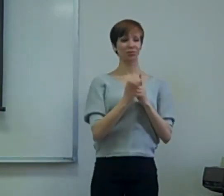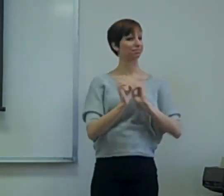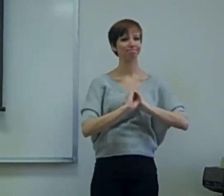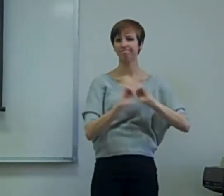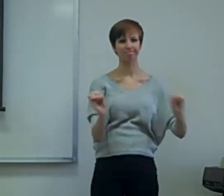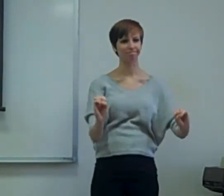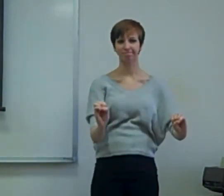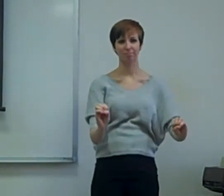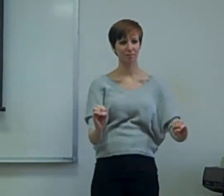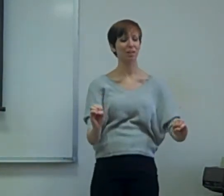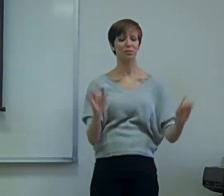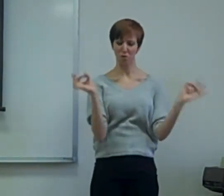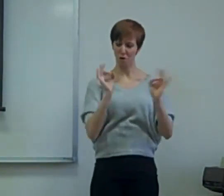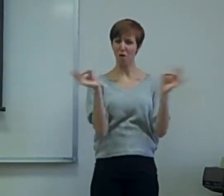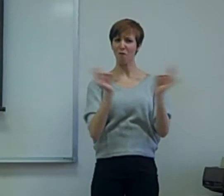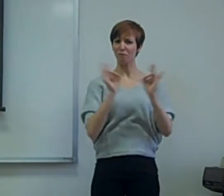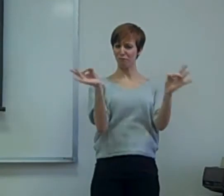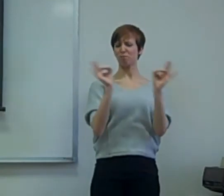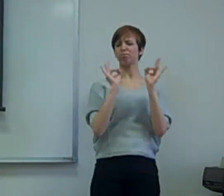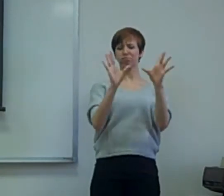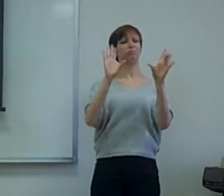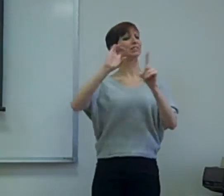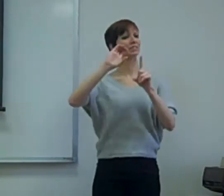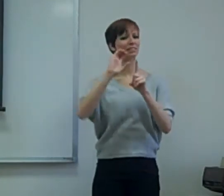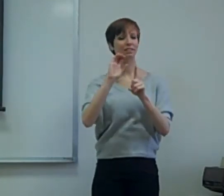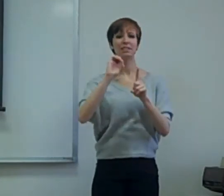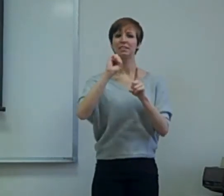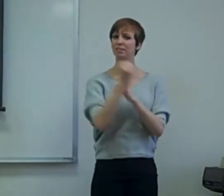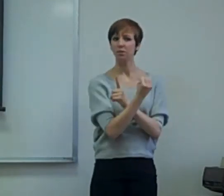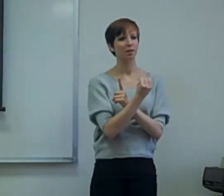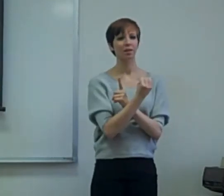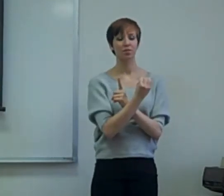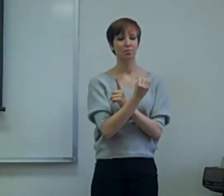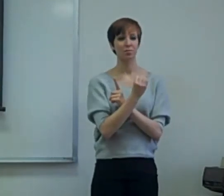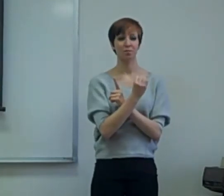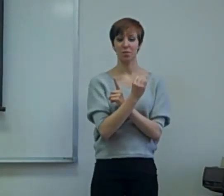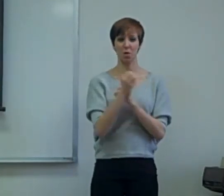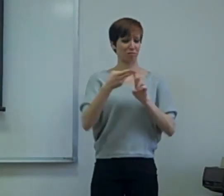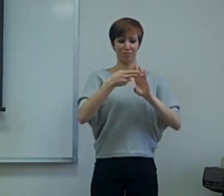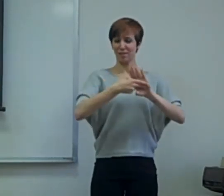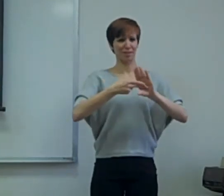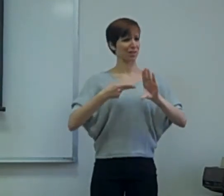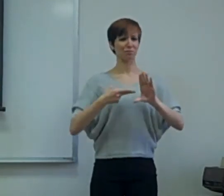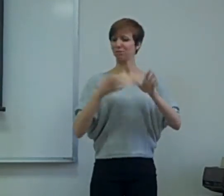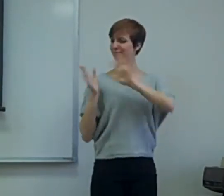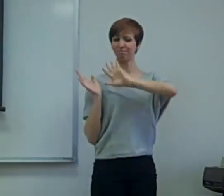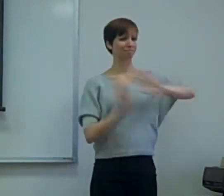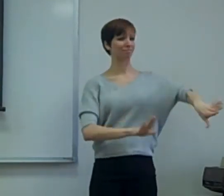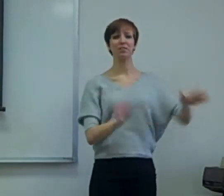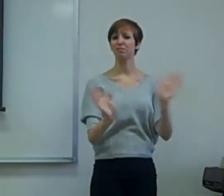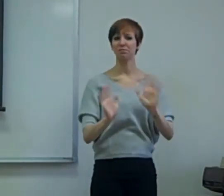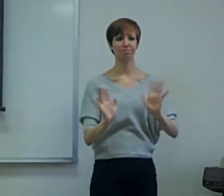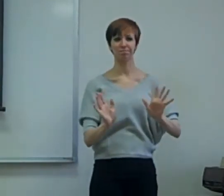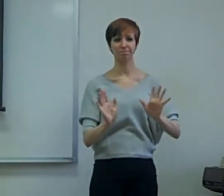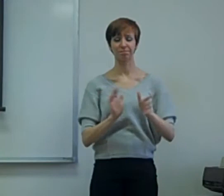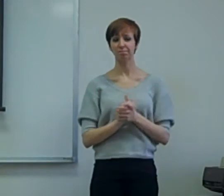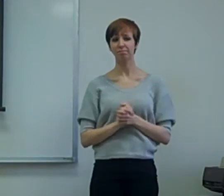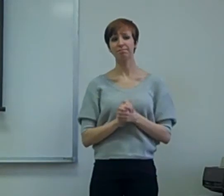to imagine that we don't even want to put a label on it. And that's kind of, it's